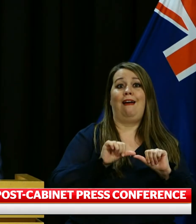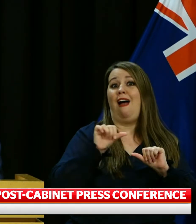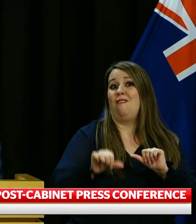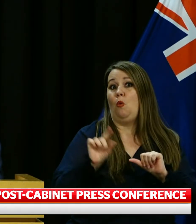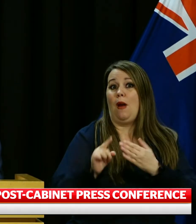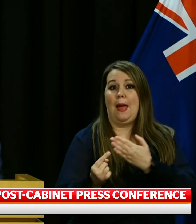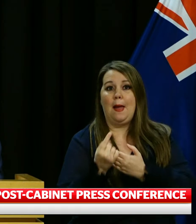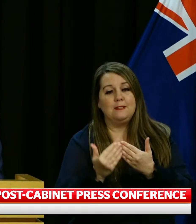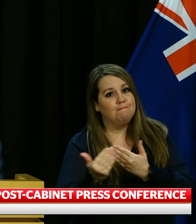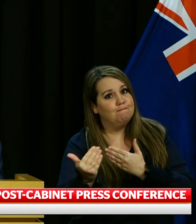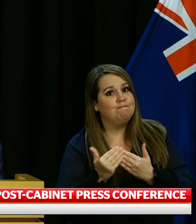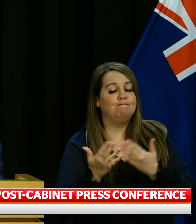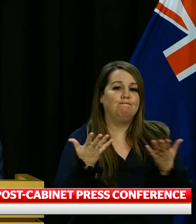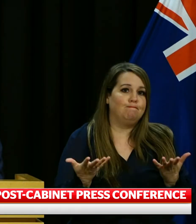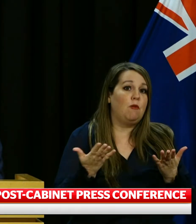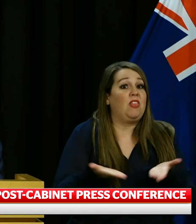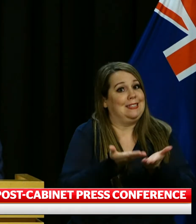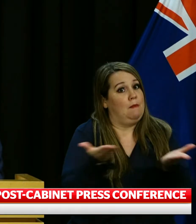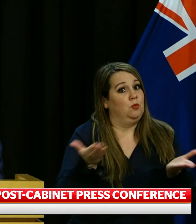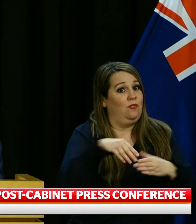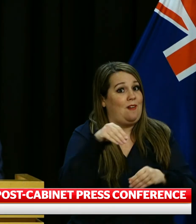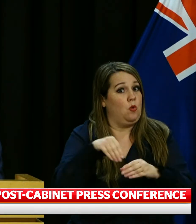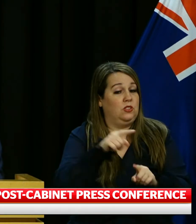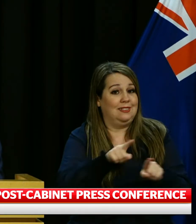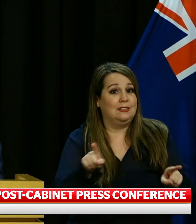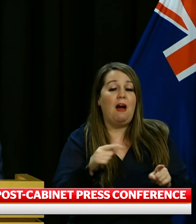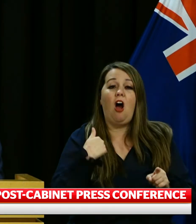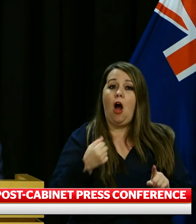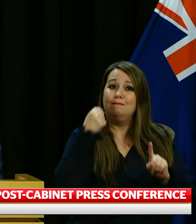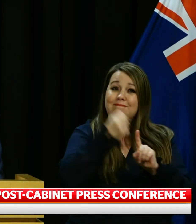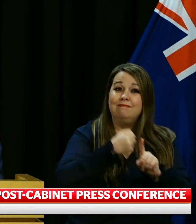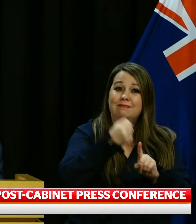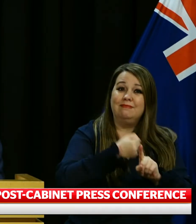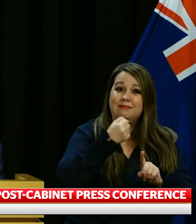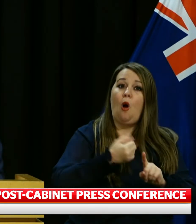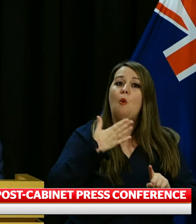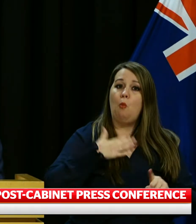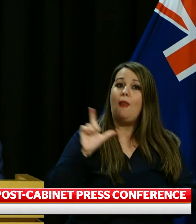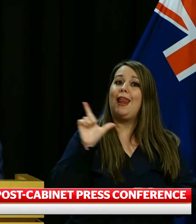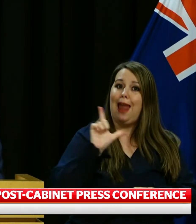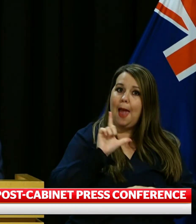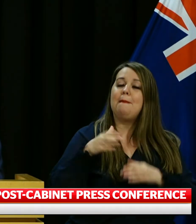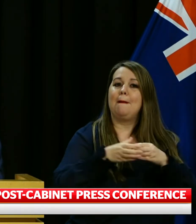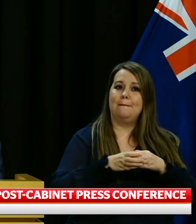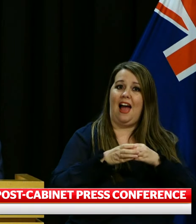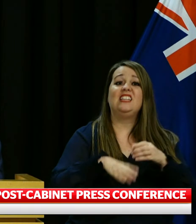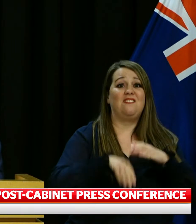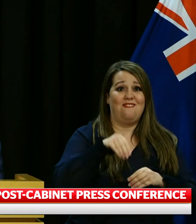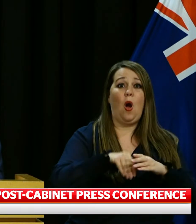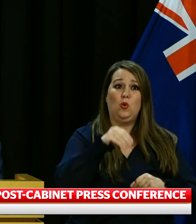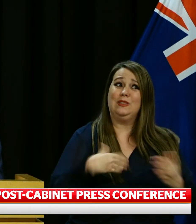I am 100% campaigning for party votes for the Labour Party. So you'll talk to anyone?